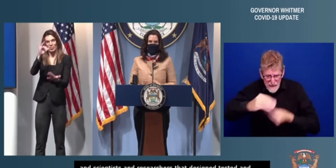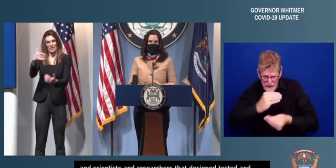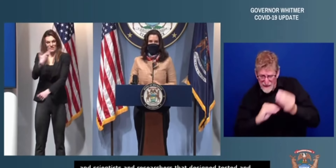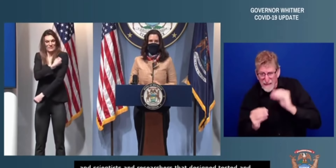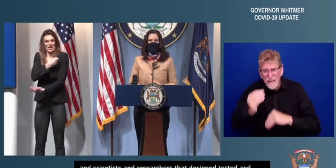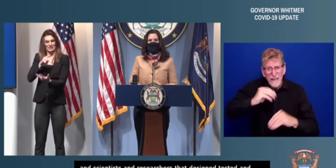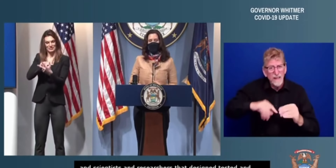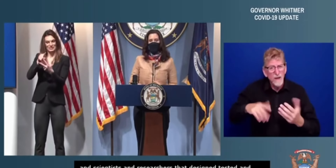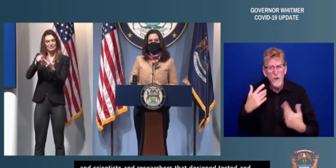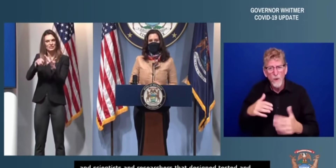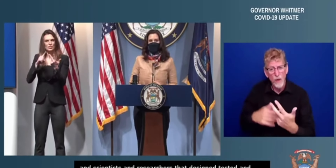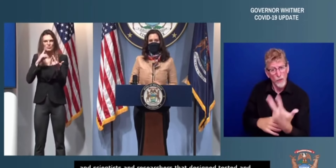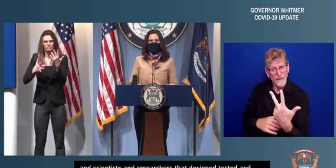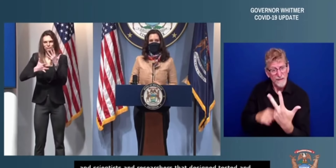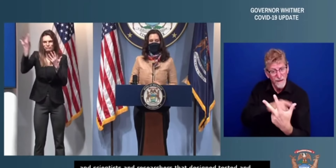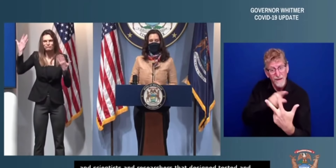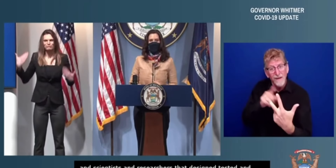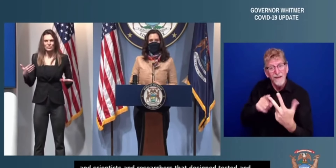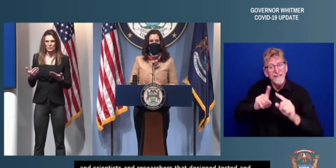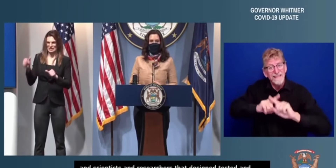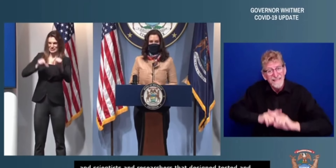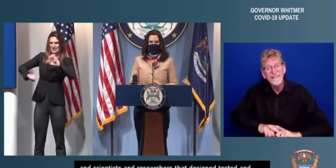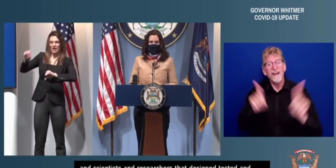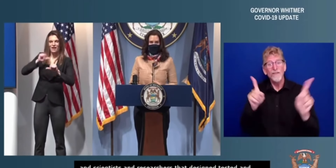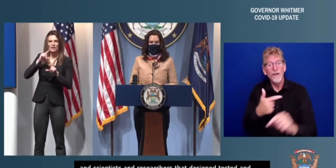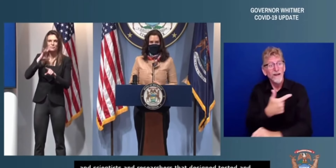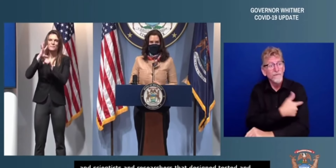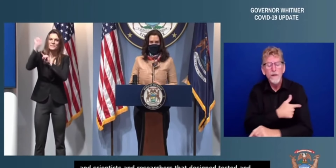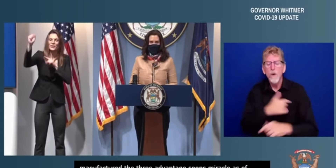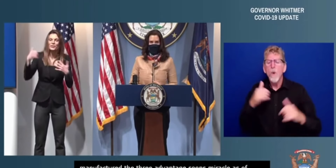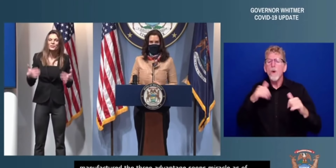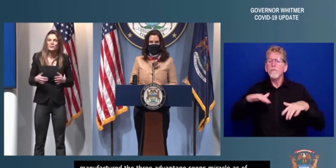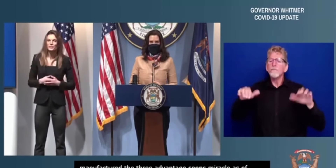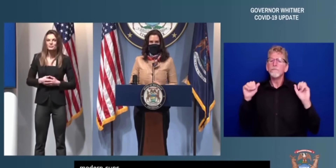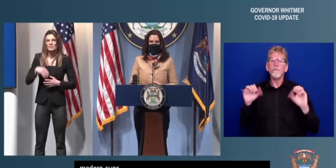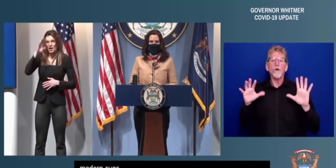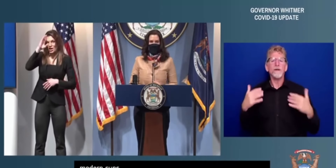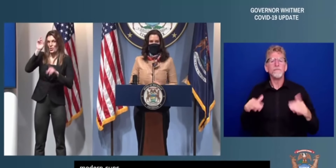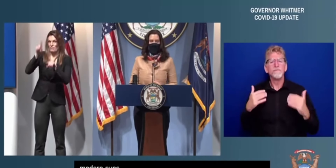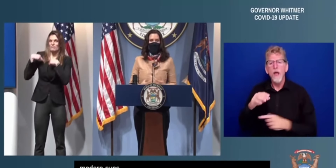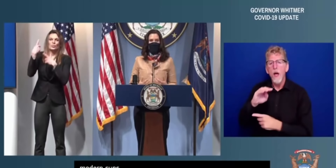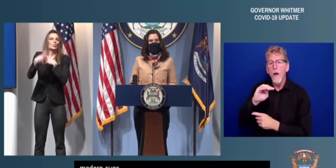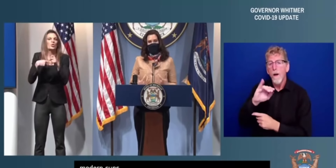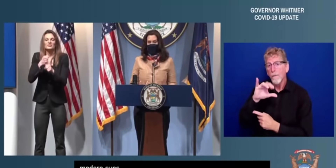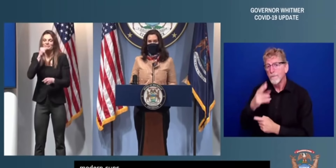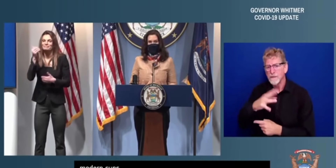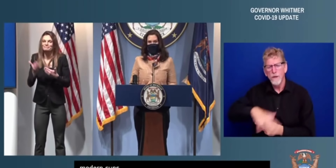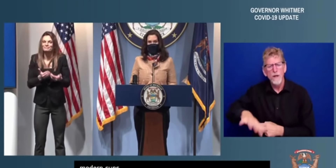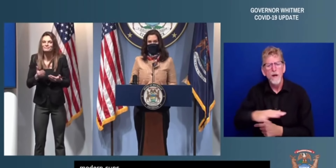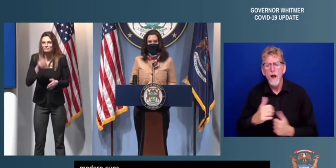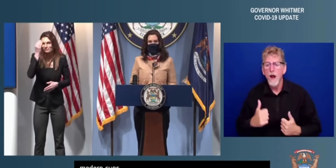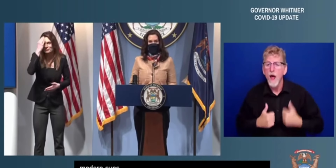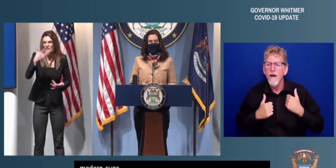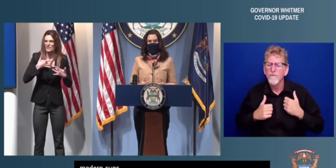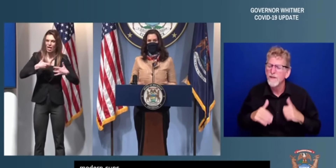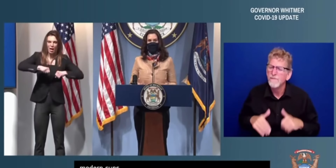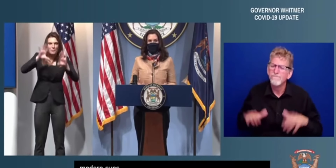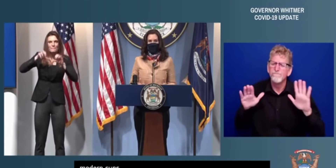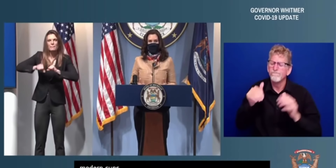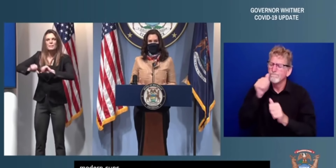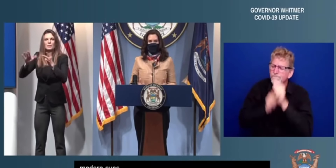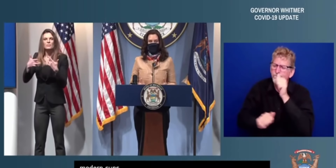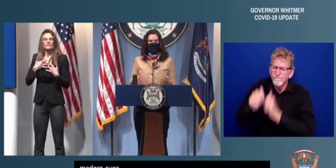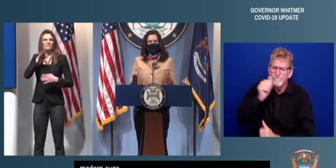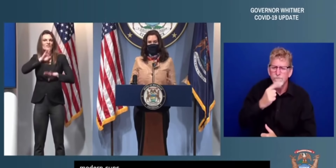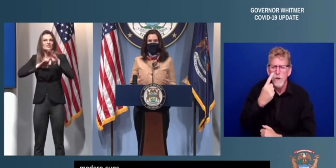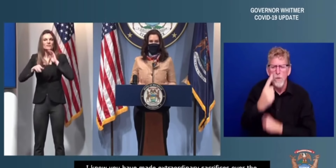science. I know Michiganders have made extraordinary sacrifices over the past year, and I want to get back to normal as much as